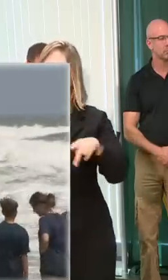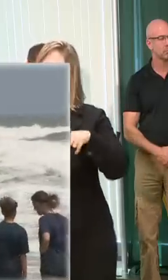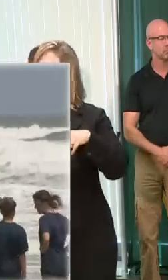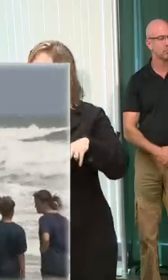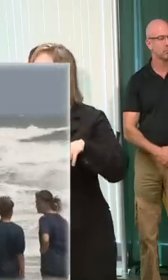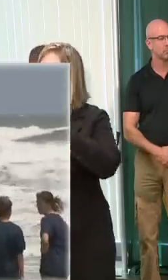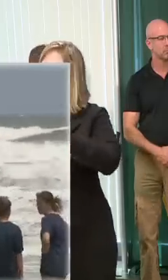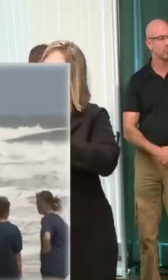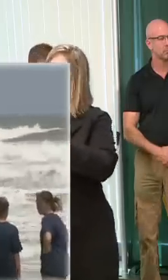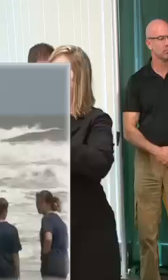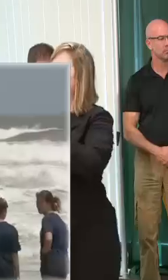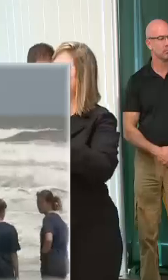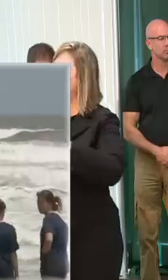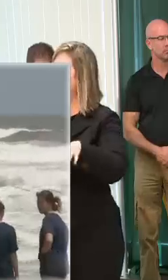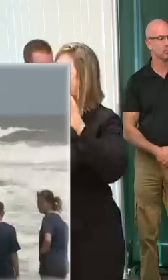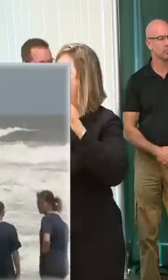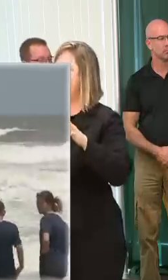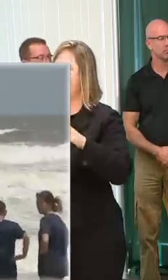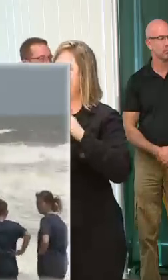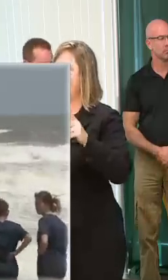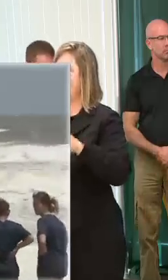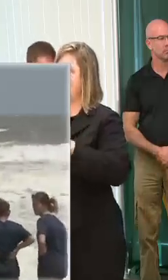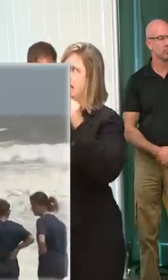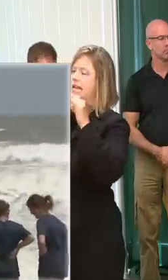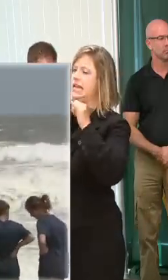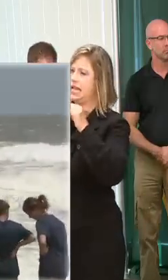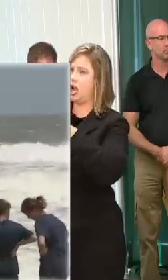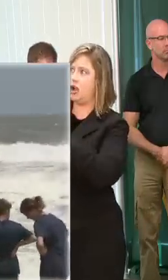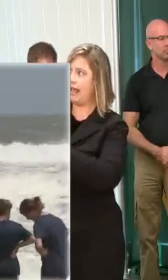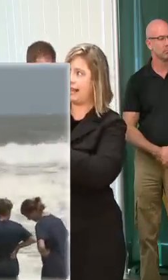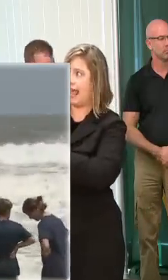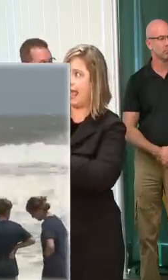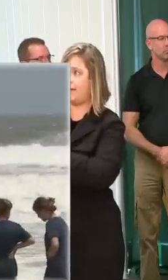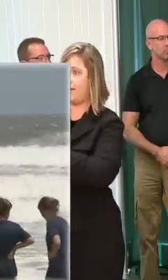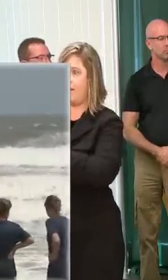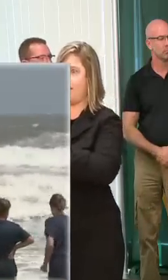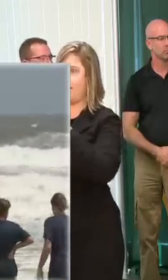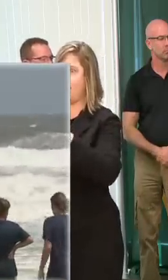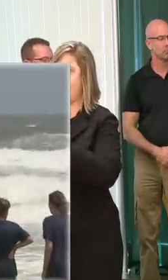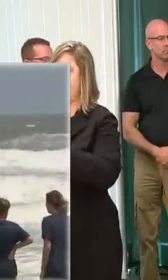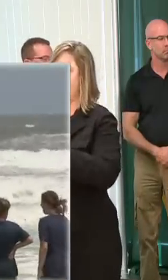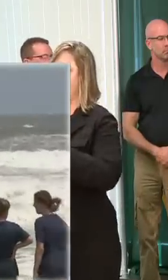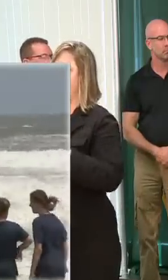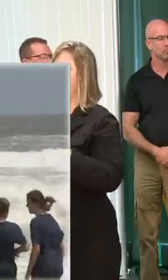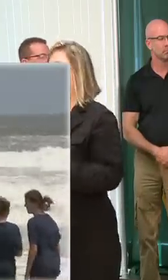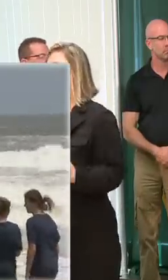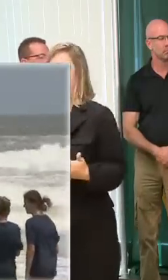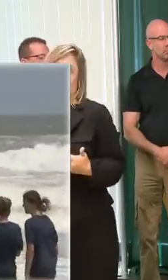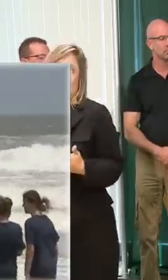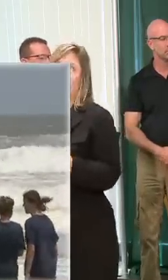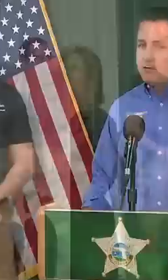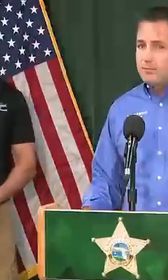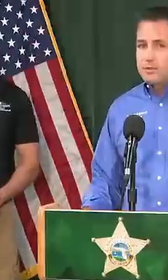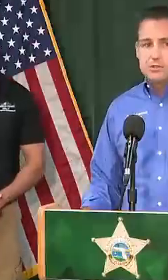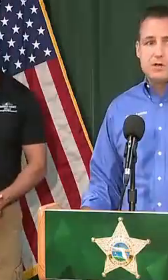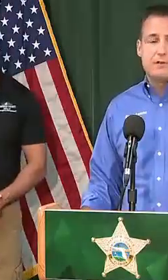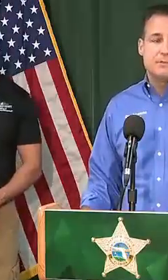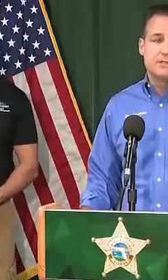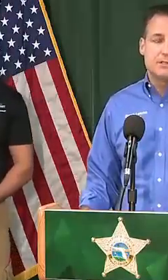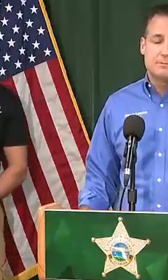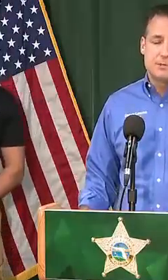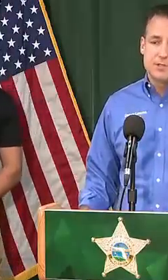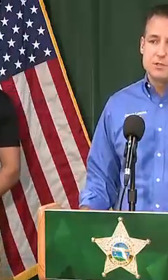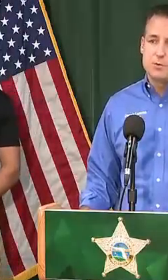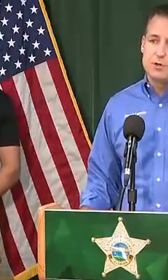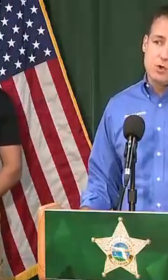it before that, a lot of times people will indulge in adult beverages and kind of sit through the storm and do what they can. Never put yourself in